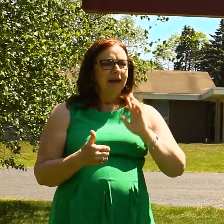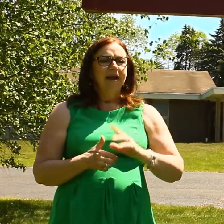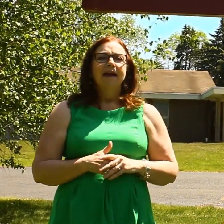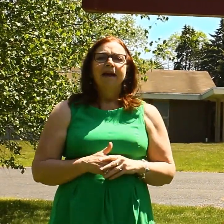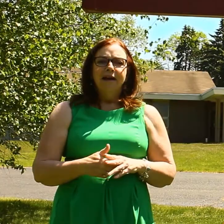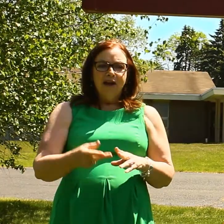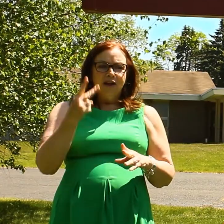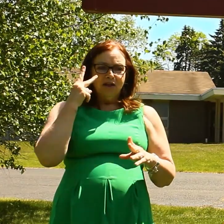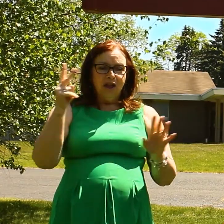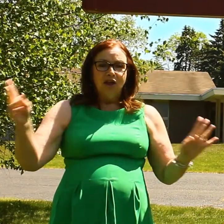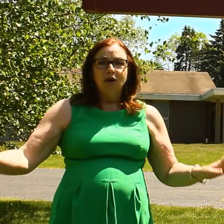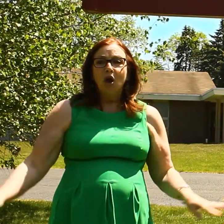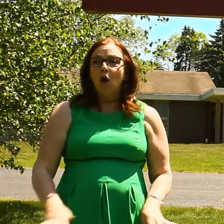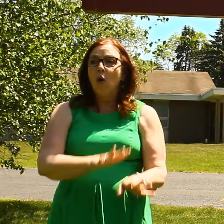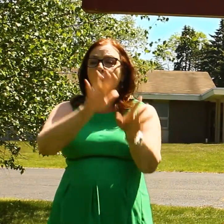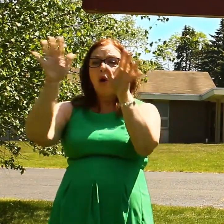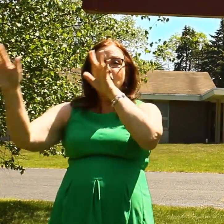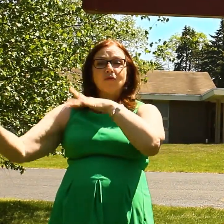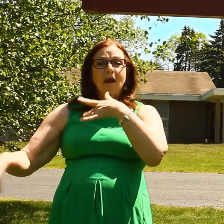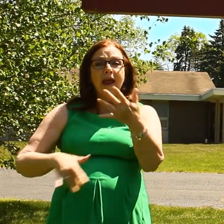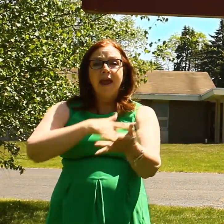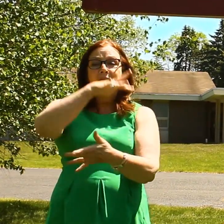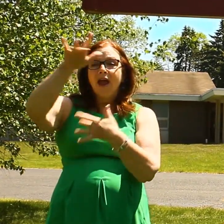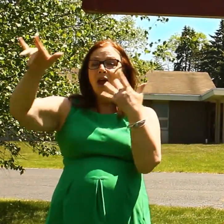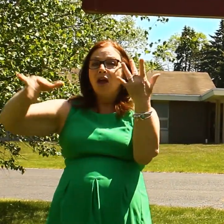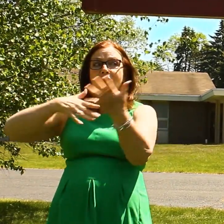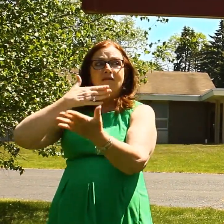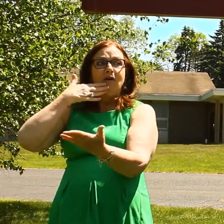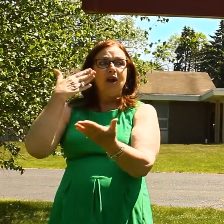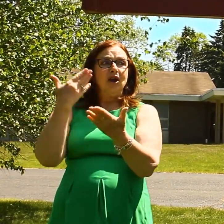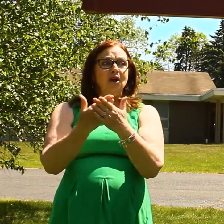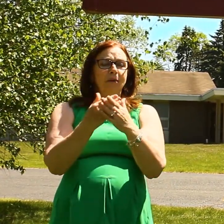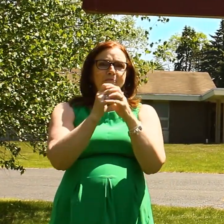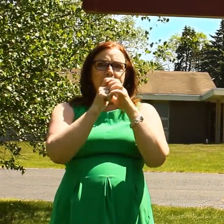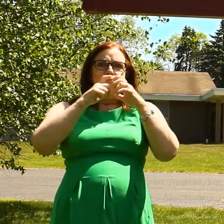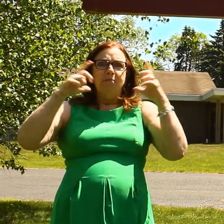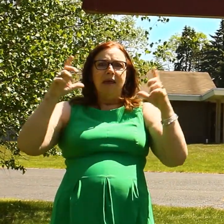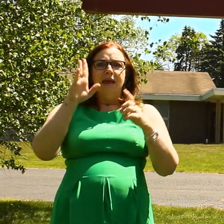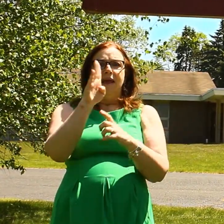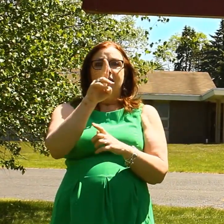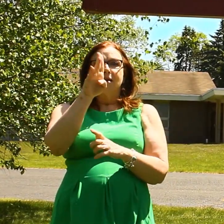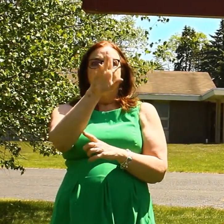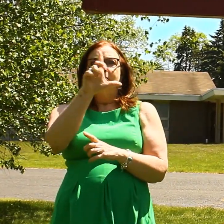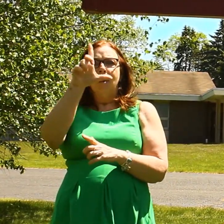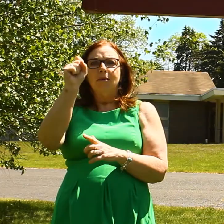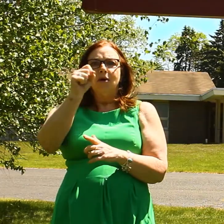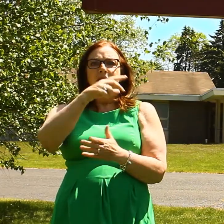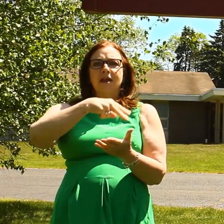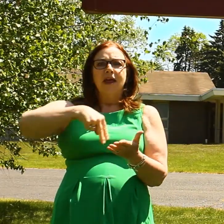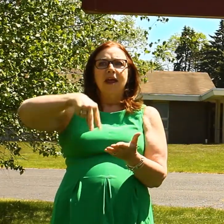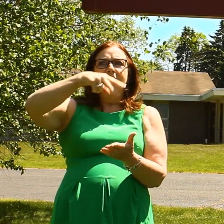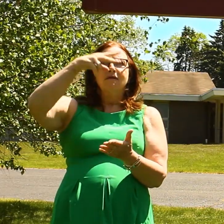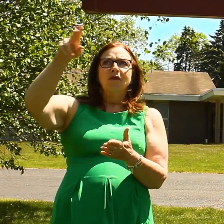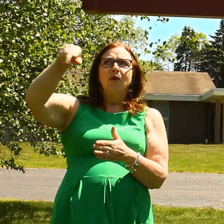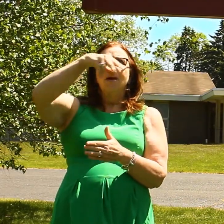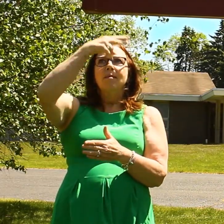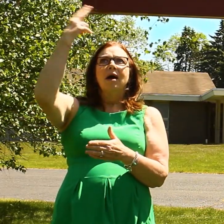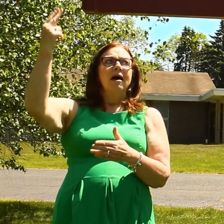There, they blow around, and if you get a really good bubble, they float up really high, and they